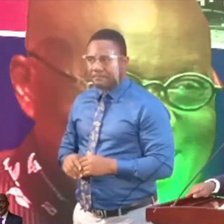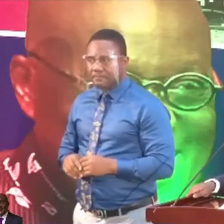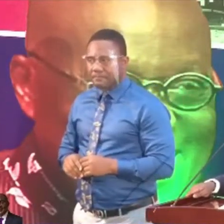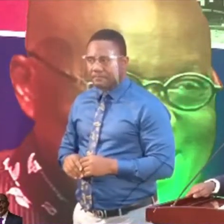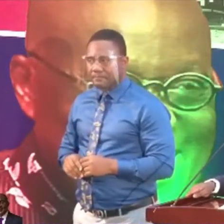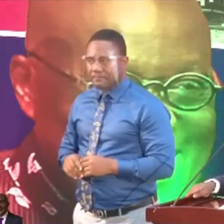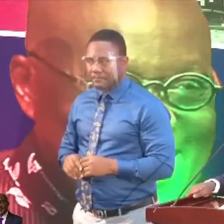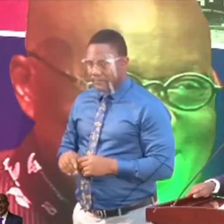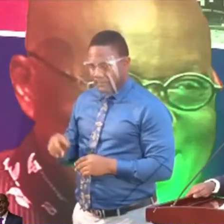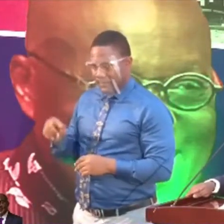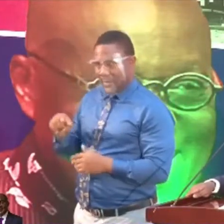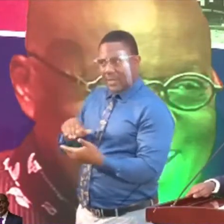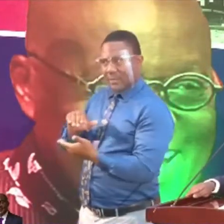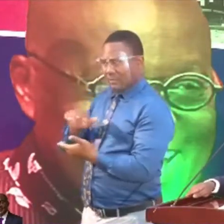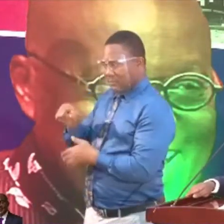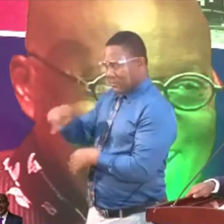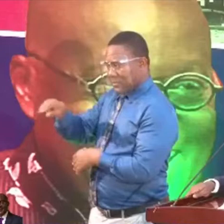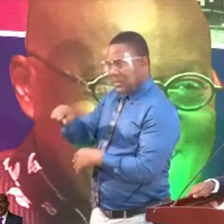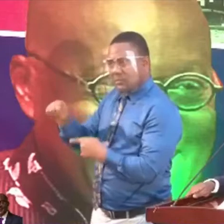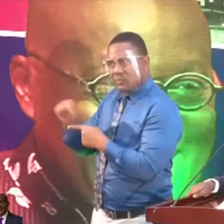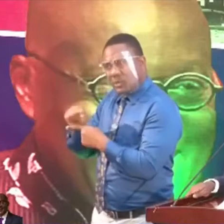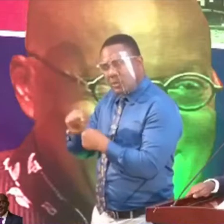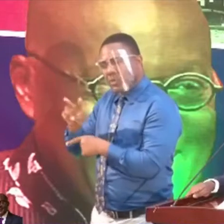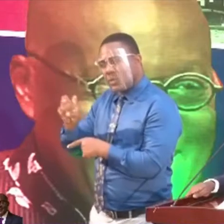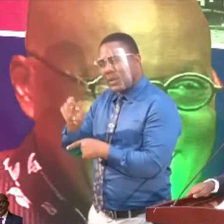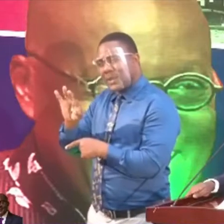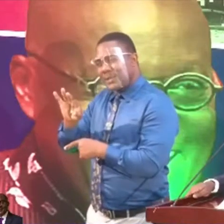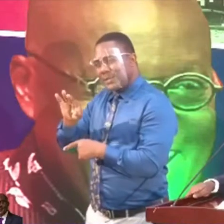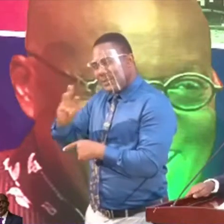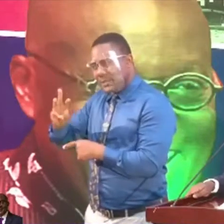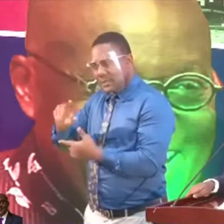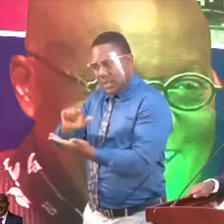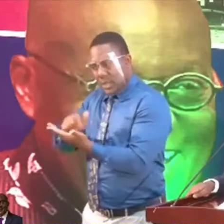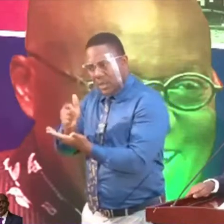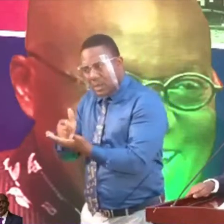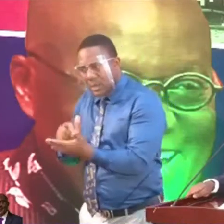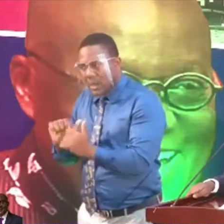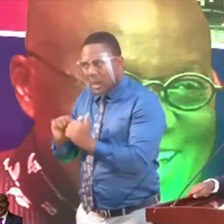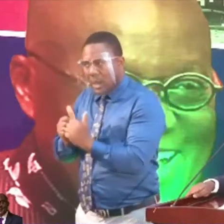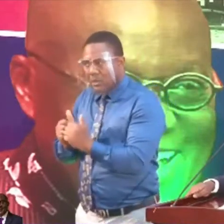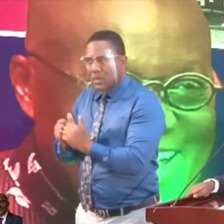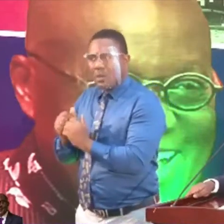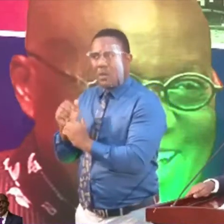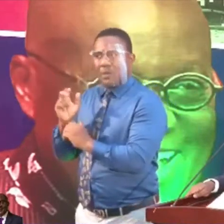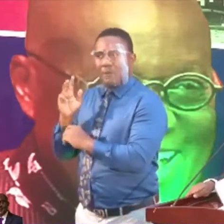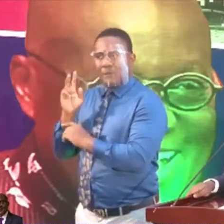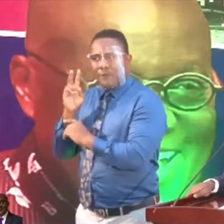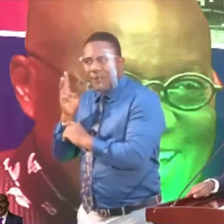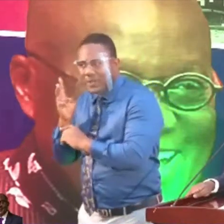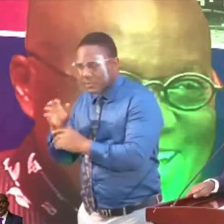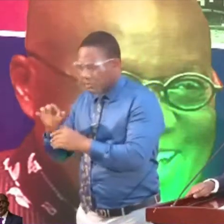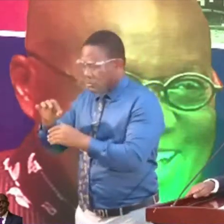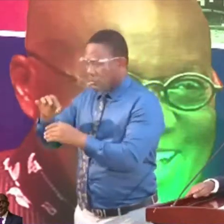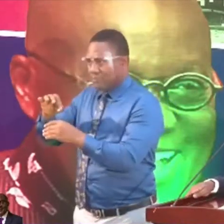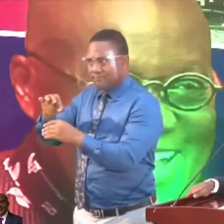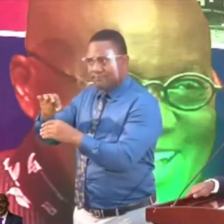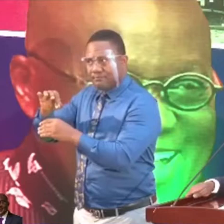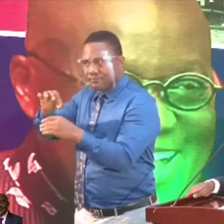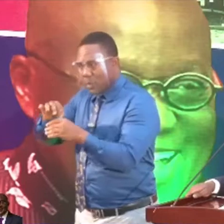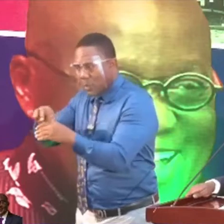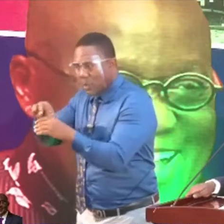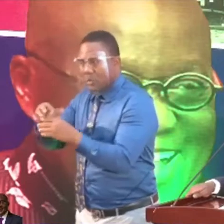together trained 296 graduates in greenhouse vegetable production. In addition, a total